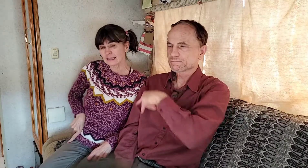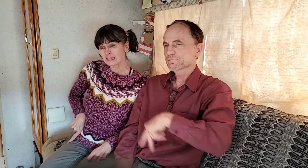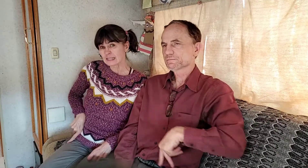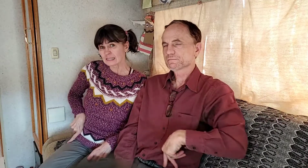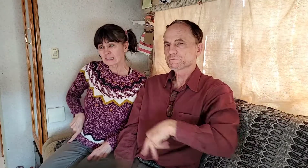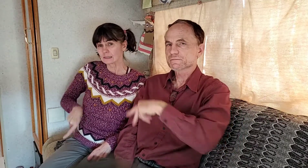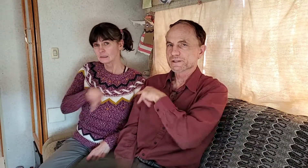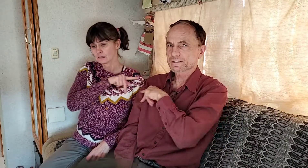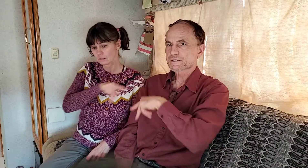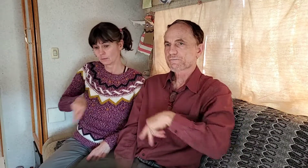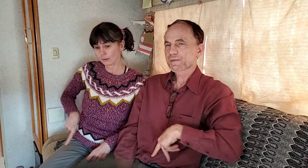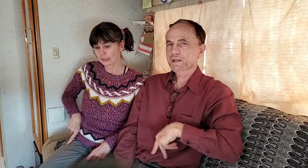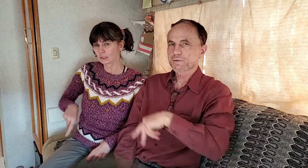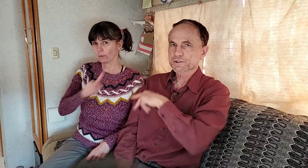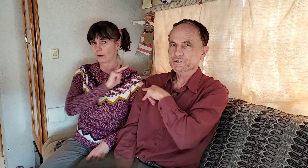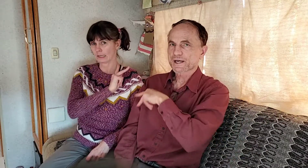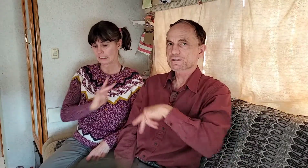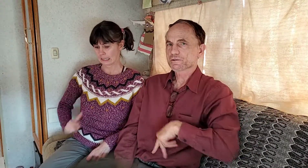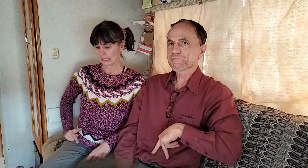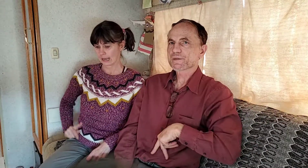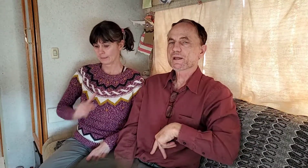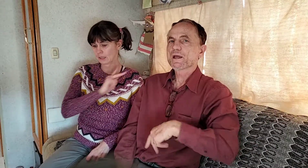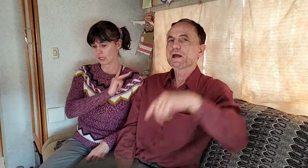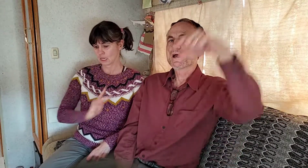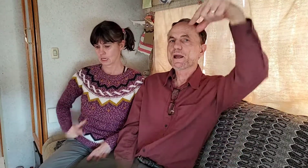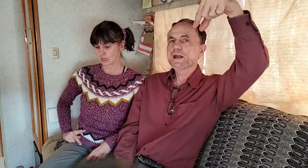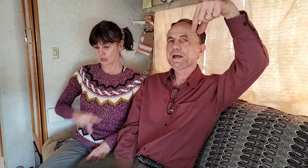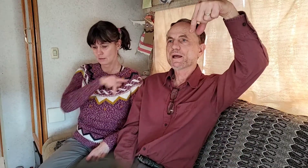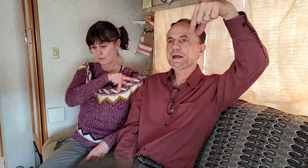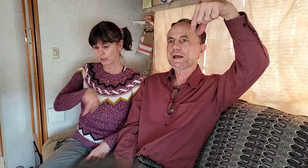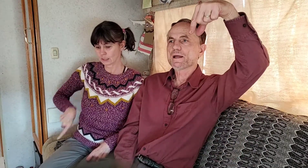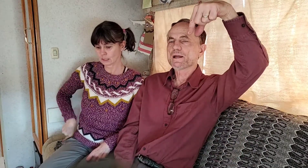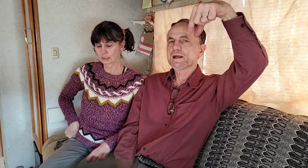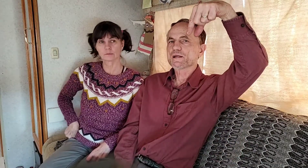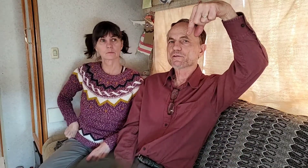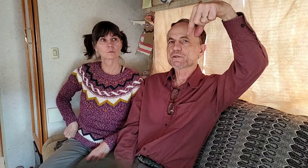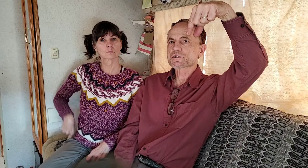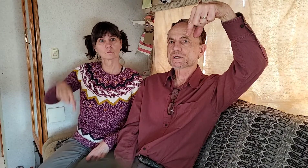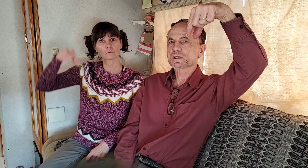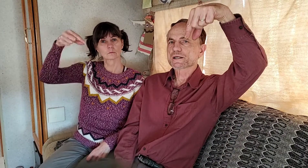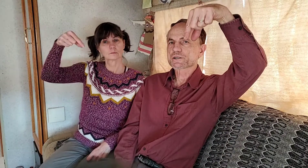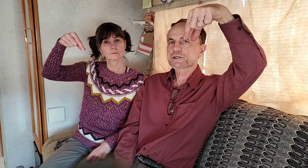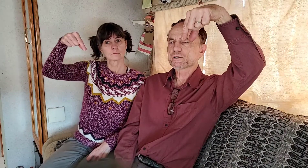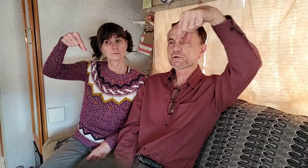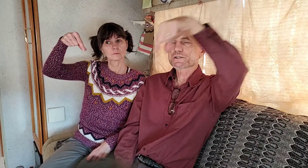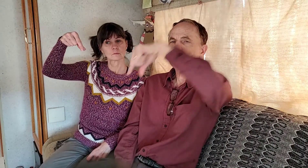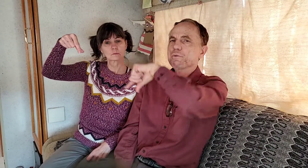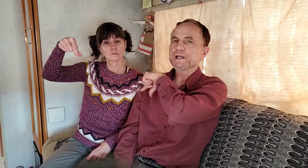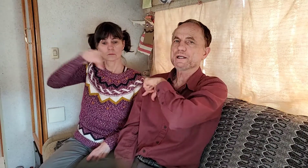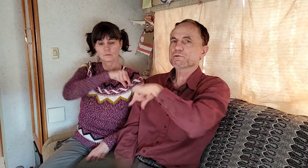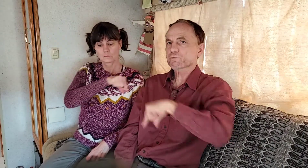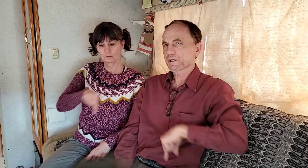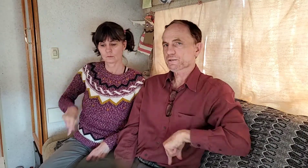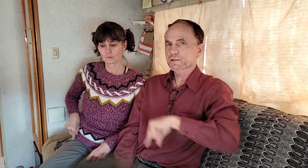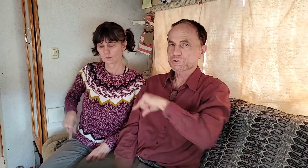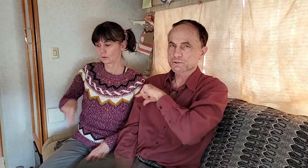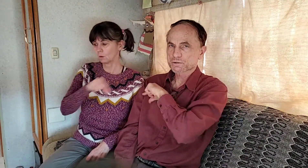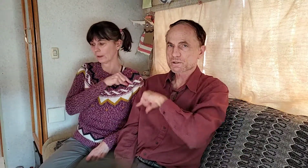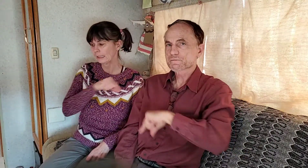prince. Yes. So prince. So we use that too. Yeah. King, prince. And if you use the letter Q, it's queen, which we also use.